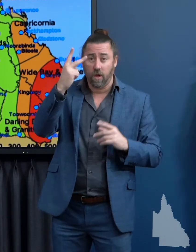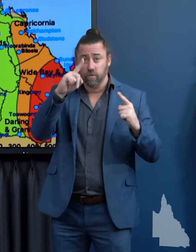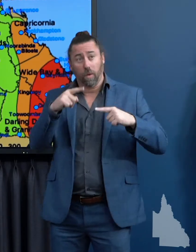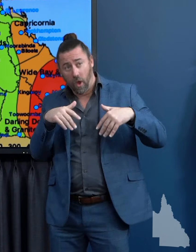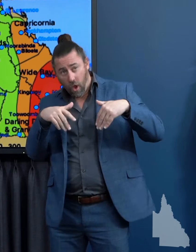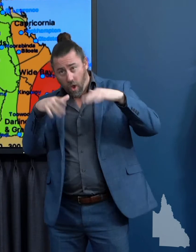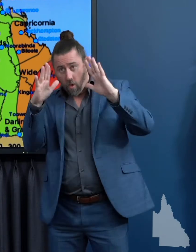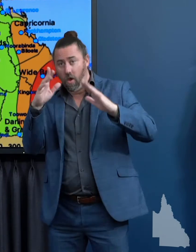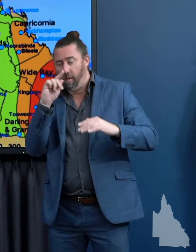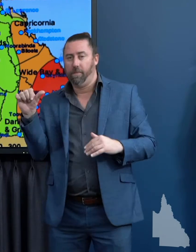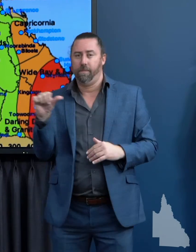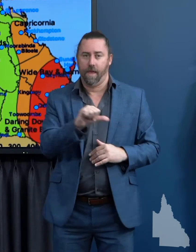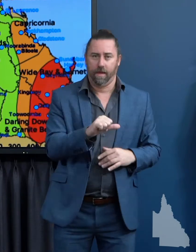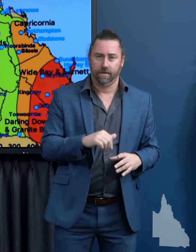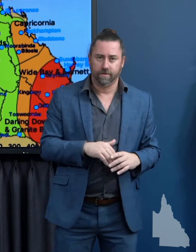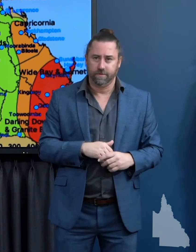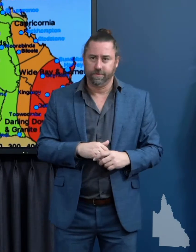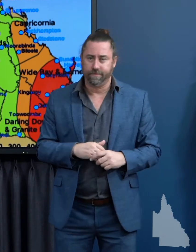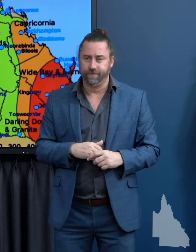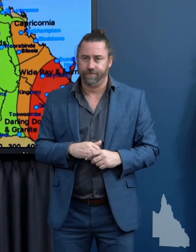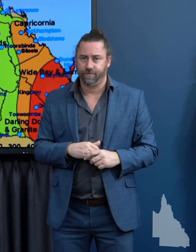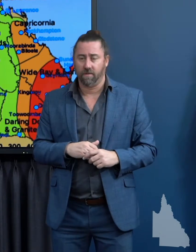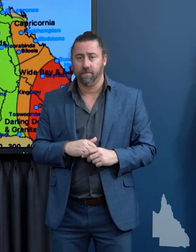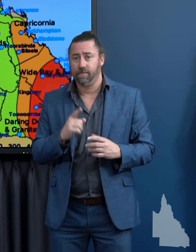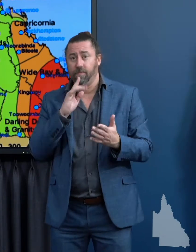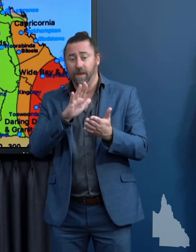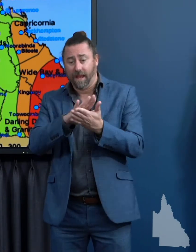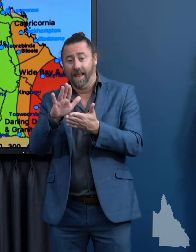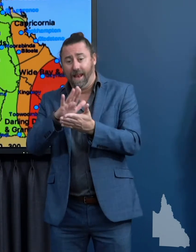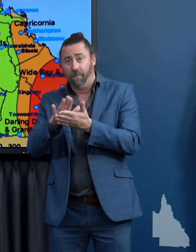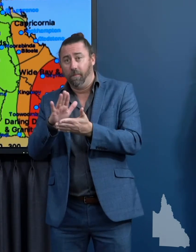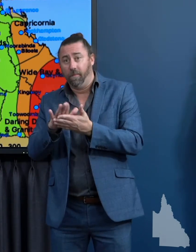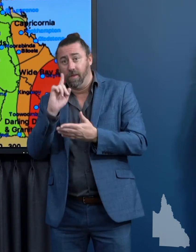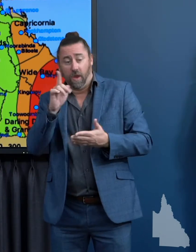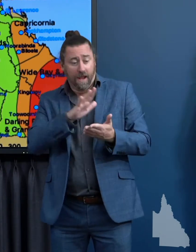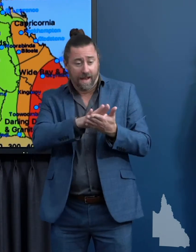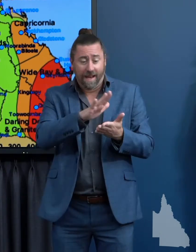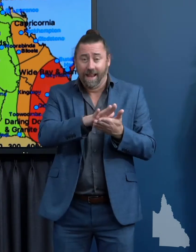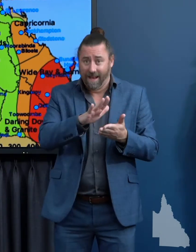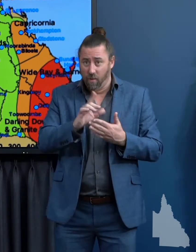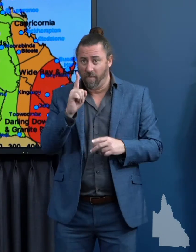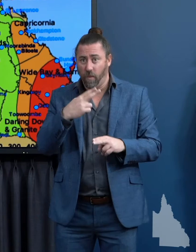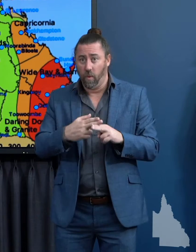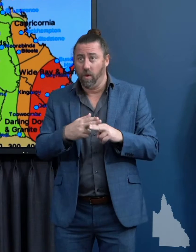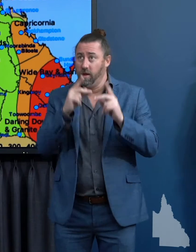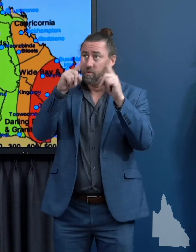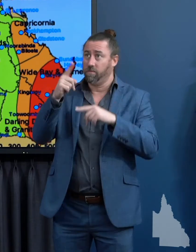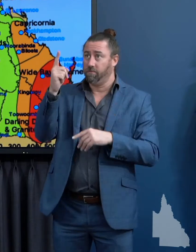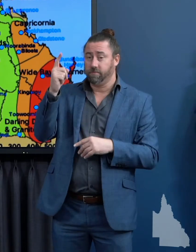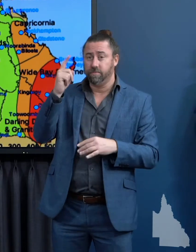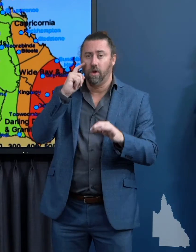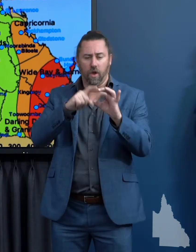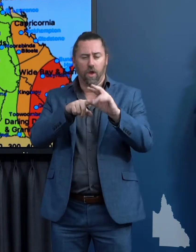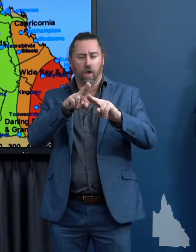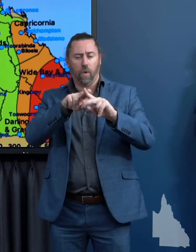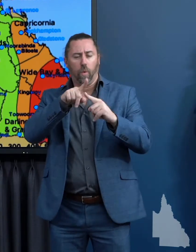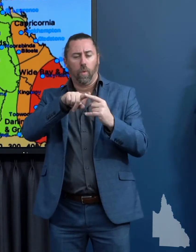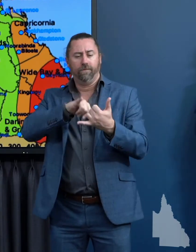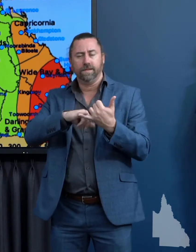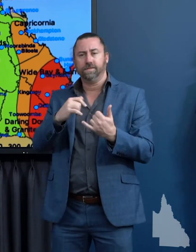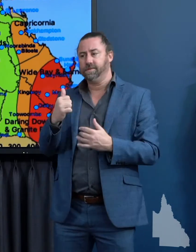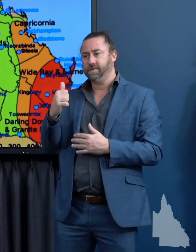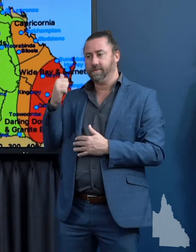hours. The cleaning efforts will be severely hampered, and the Commissioner of QFES will talk about their